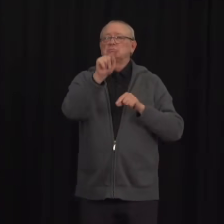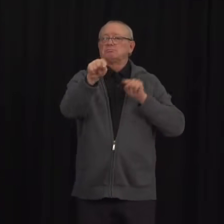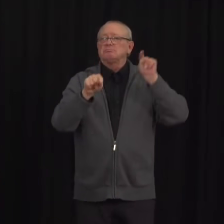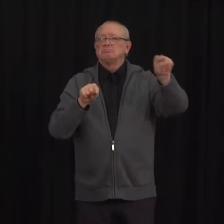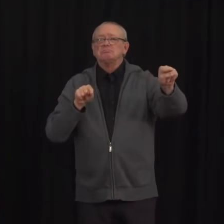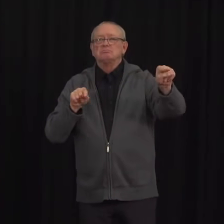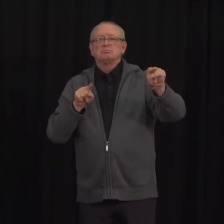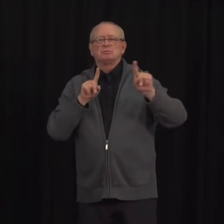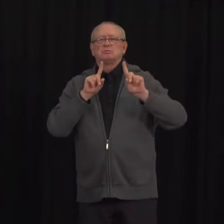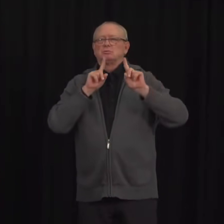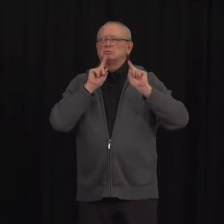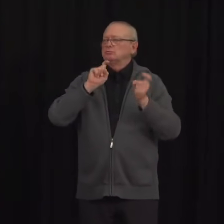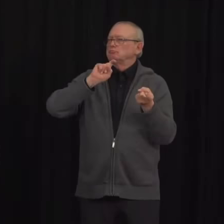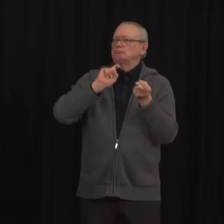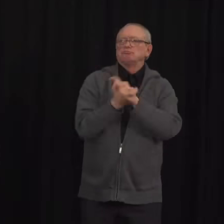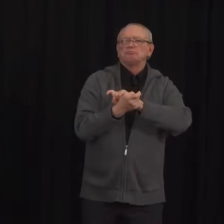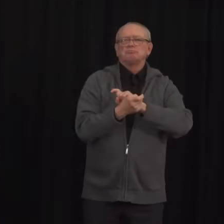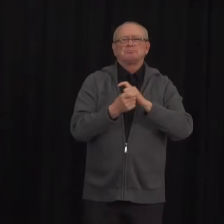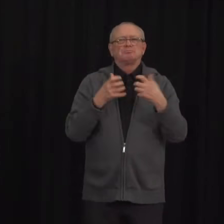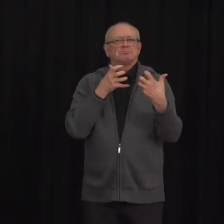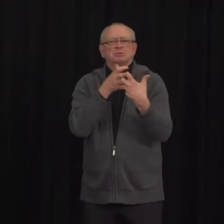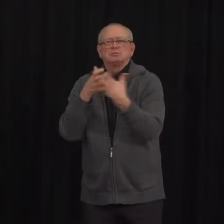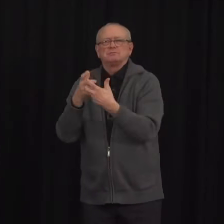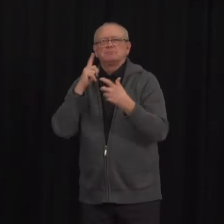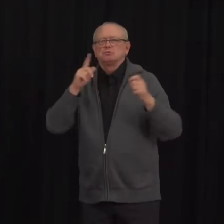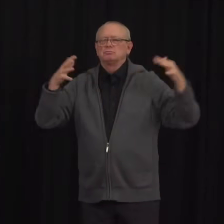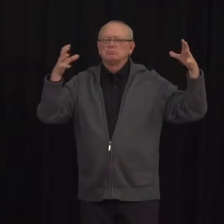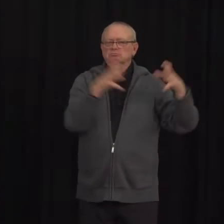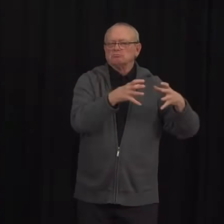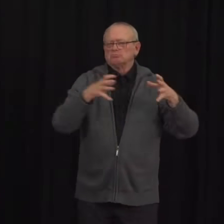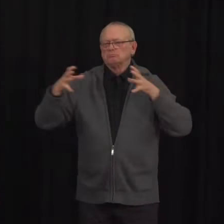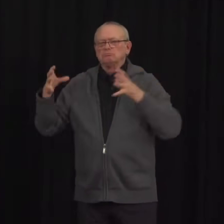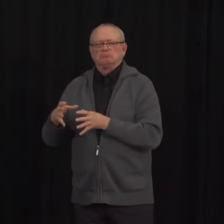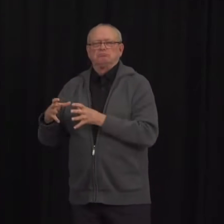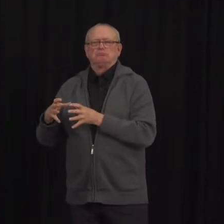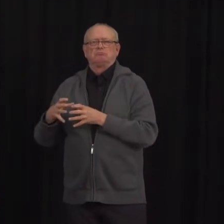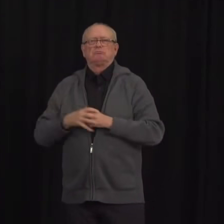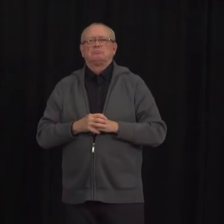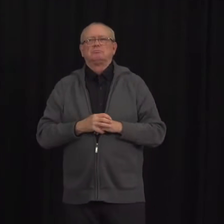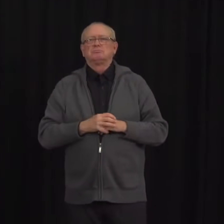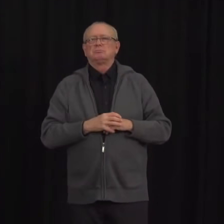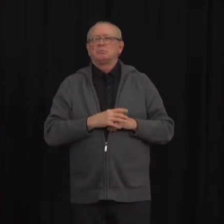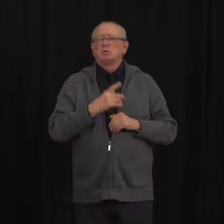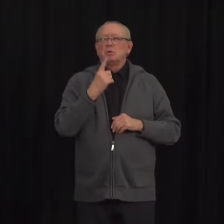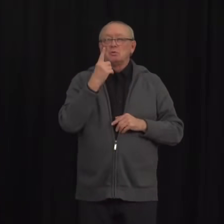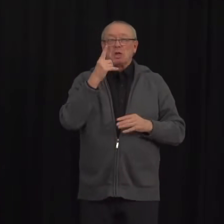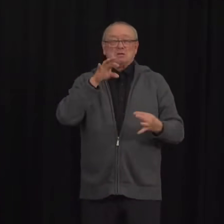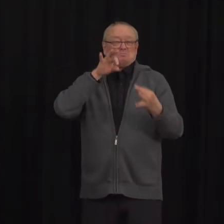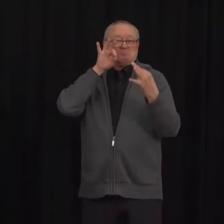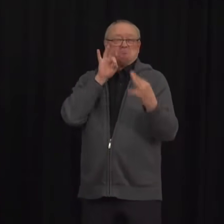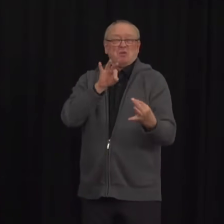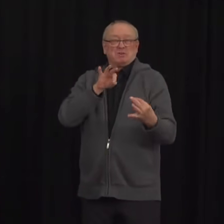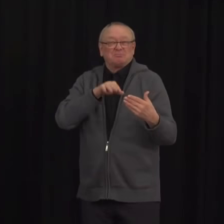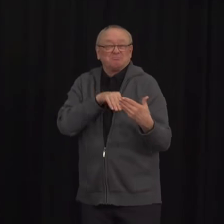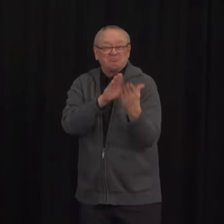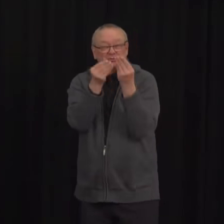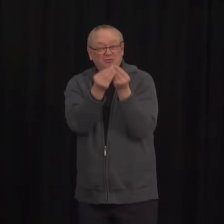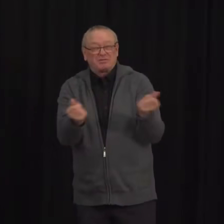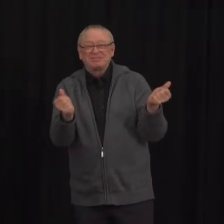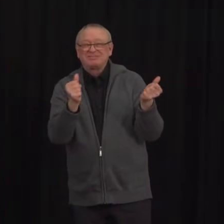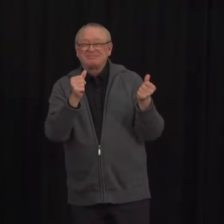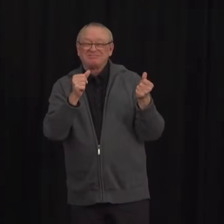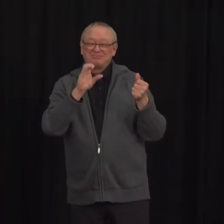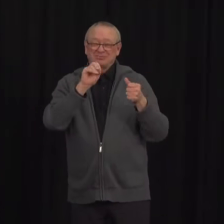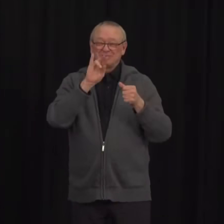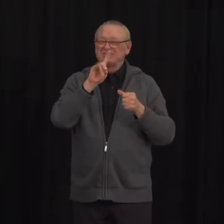were right for them and their congregations. As I've said before, there is no one perfect approach to COVID-19, but there